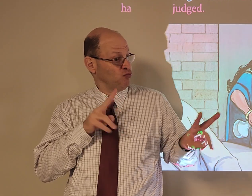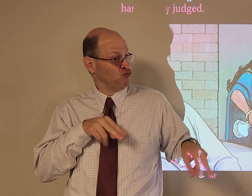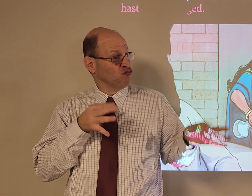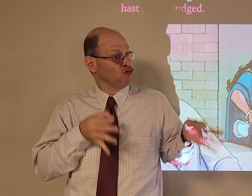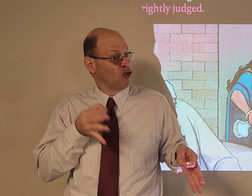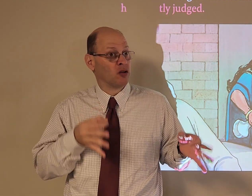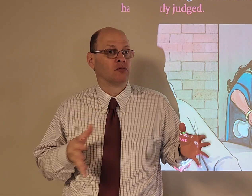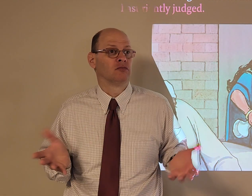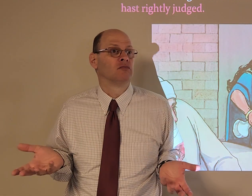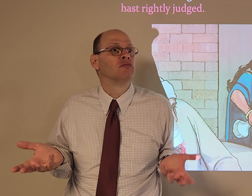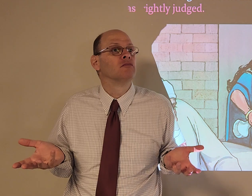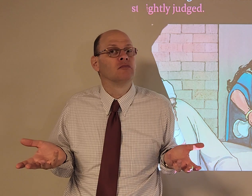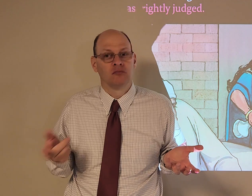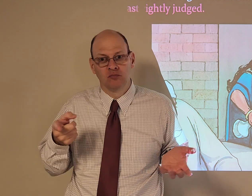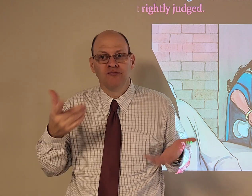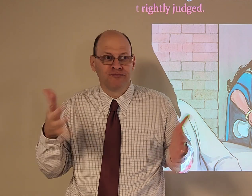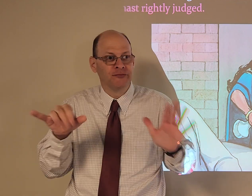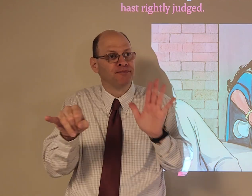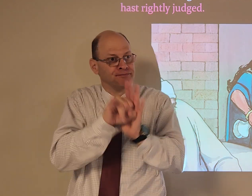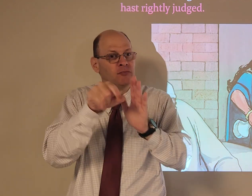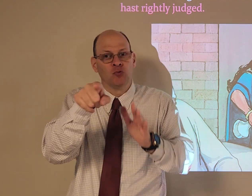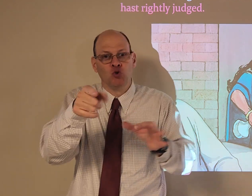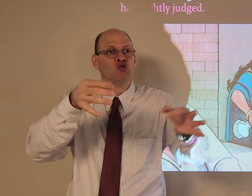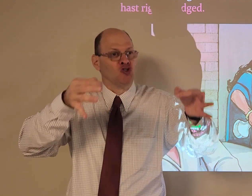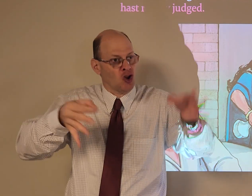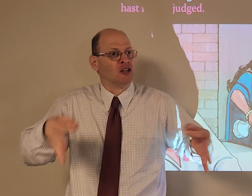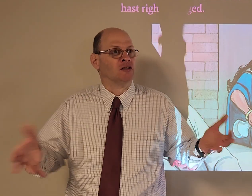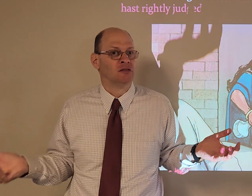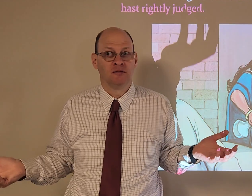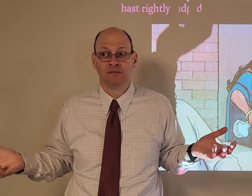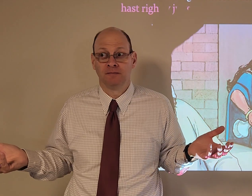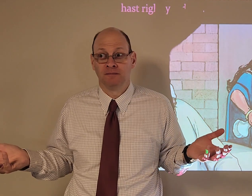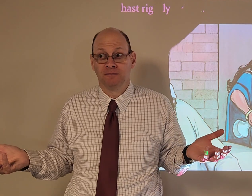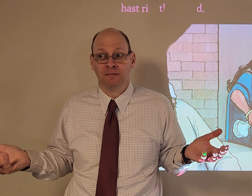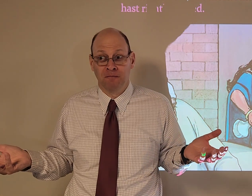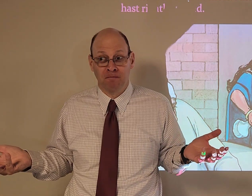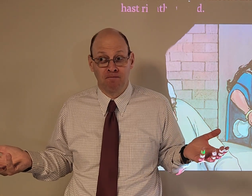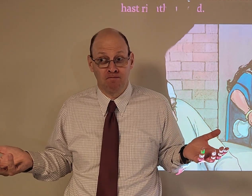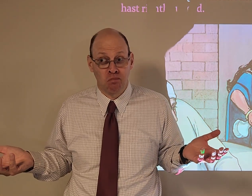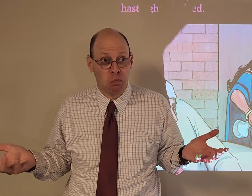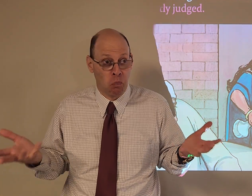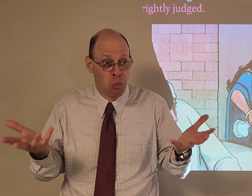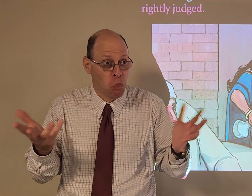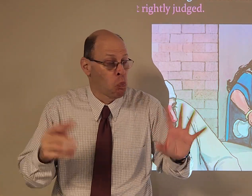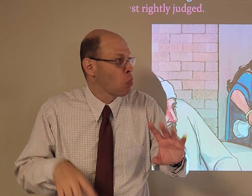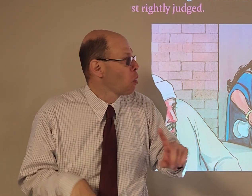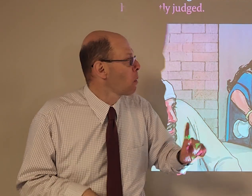the Pharisee looked upon the woman and judged her, right?